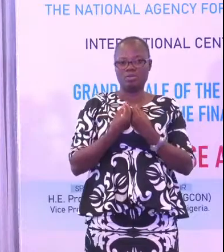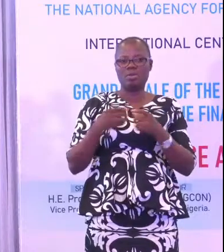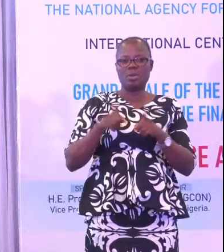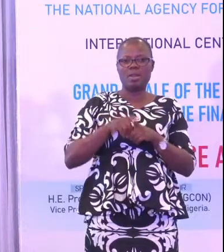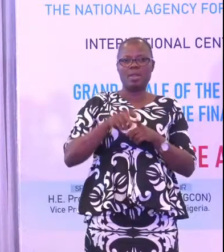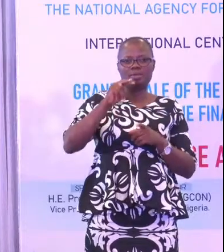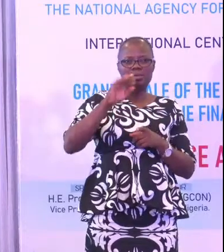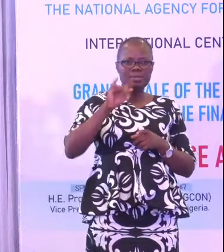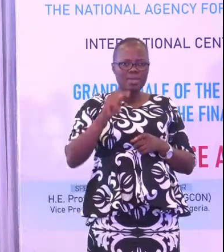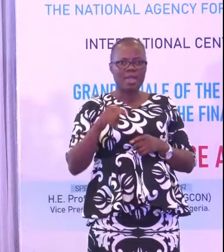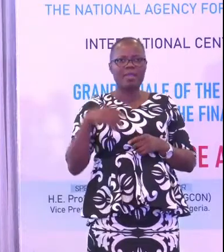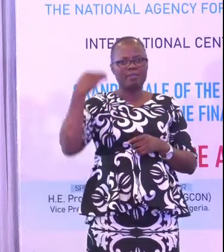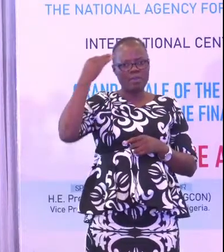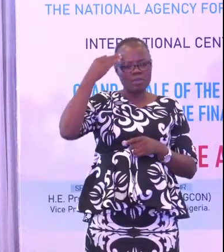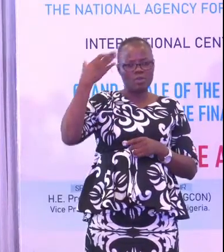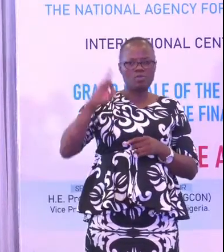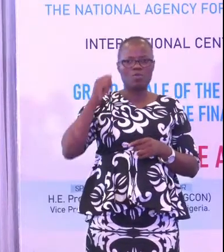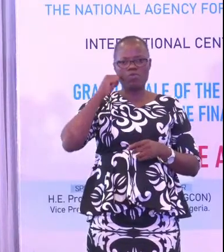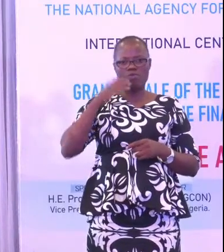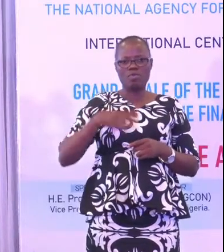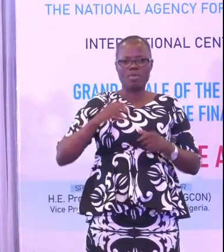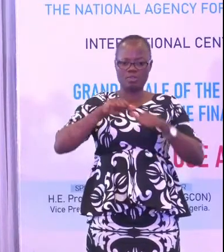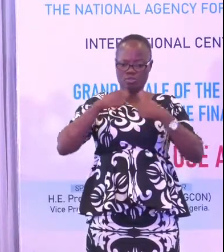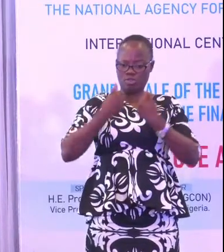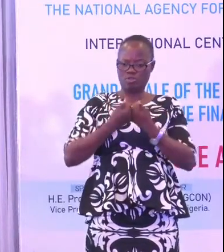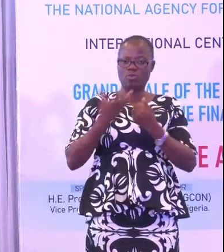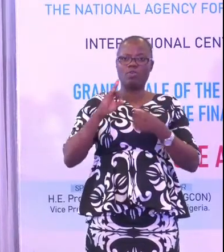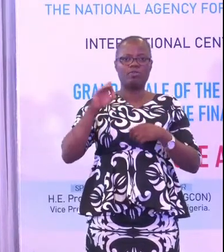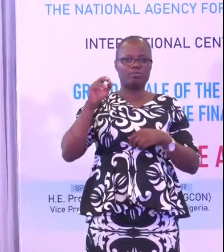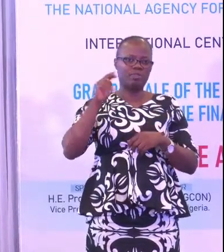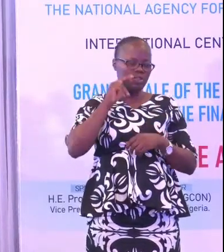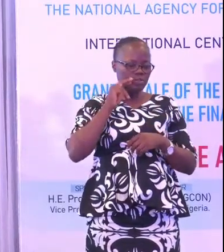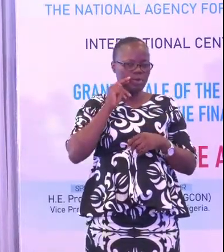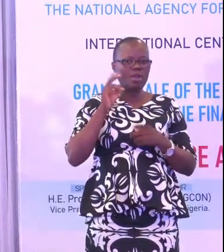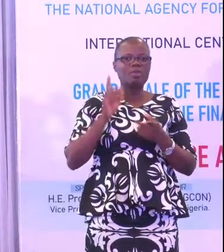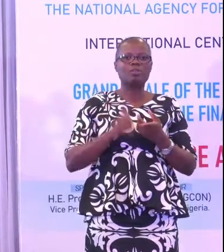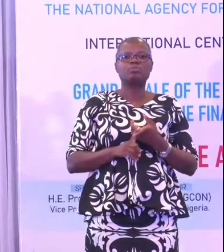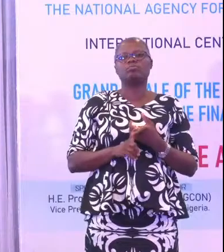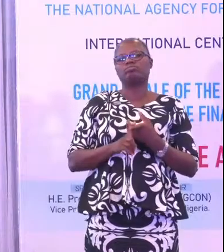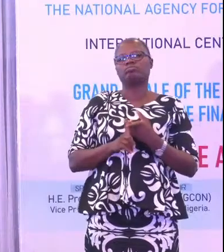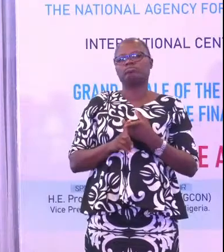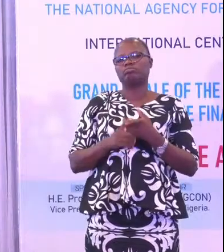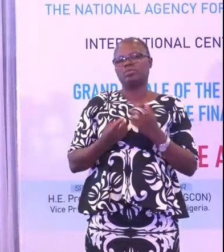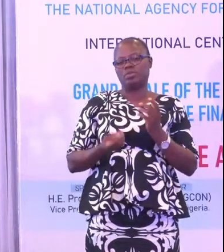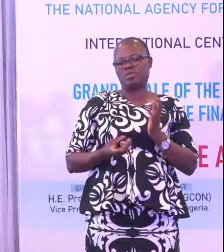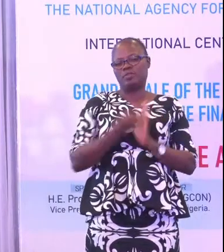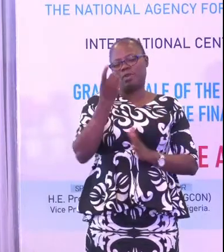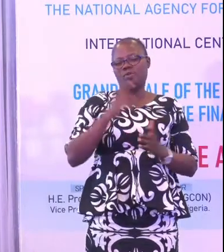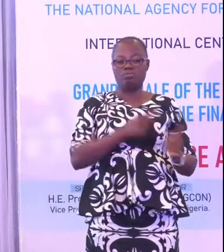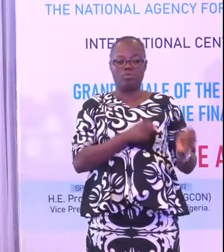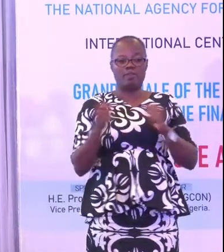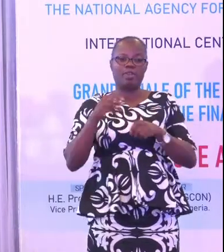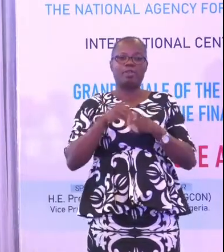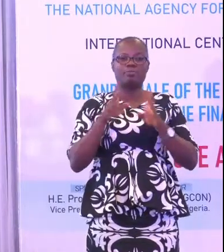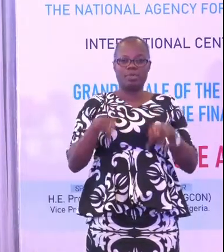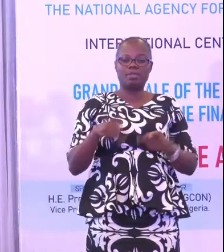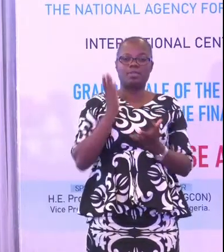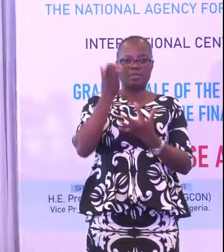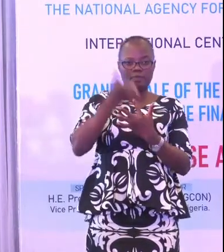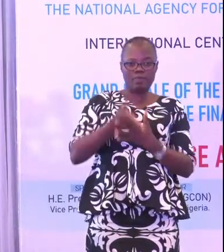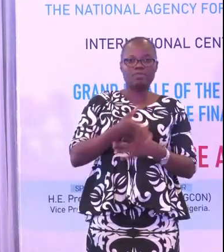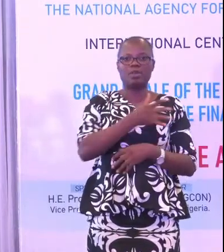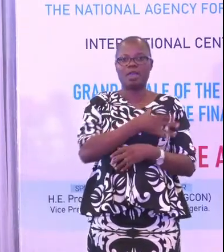and the Federation of Muslim Women's Association in Nigeria to further develop trafficking in persons prevention efforts